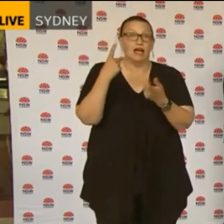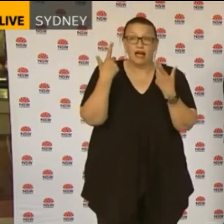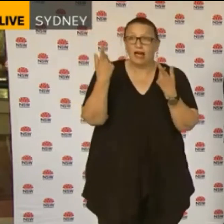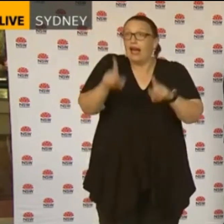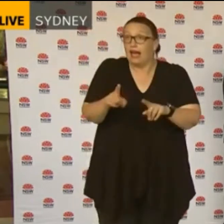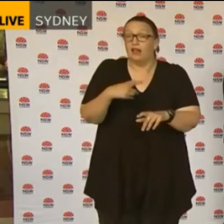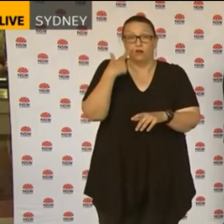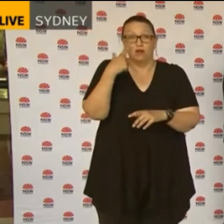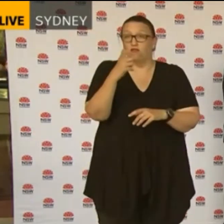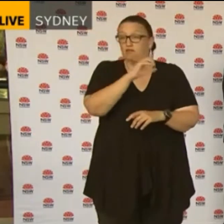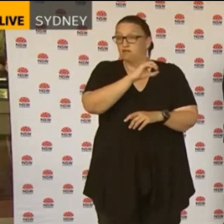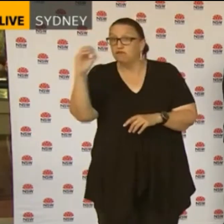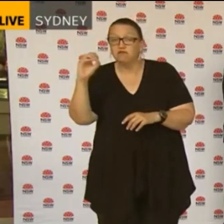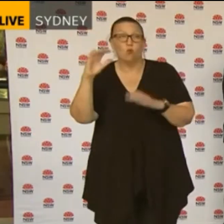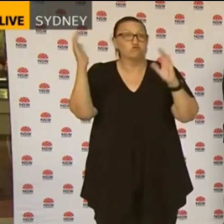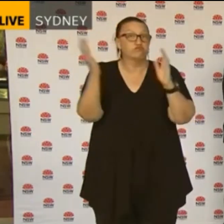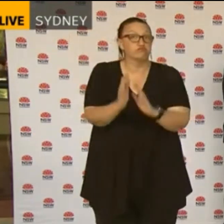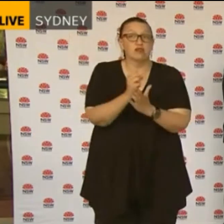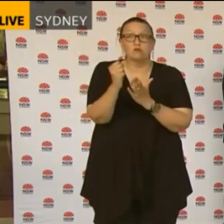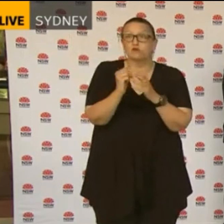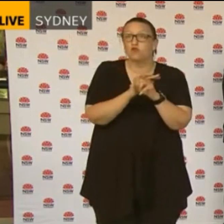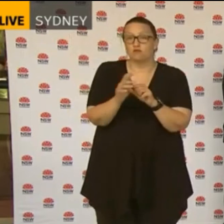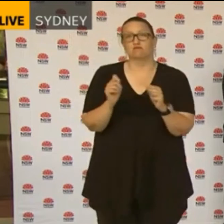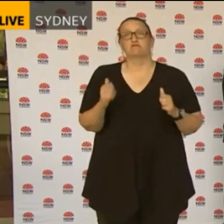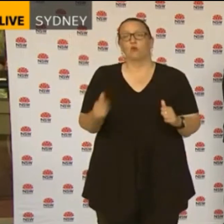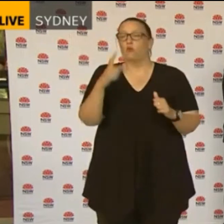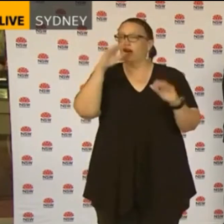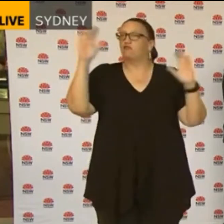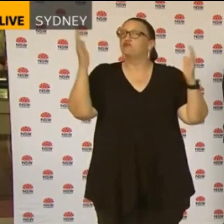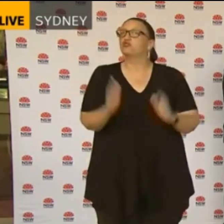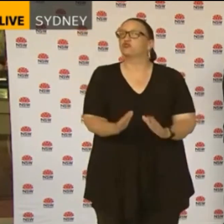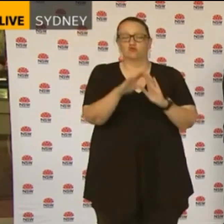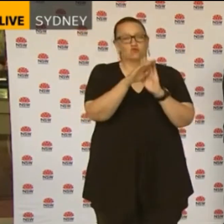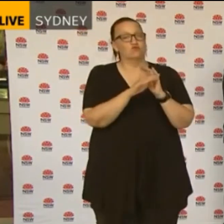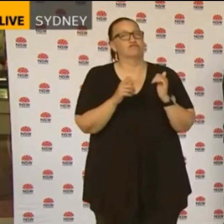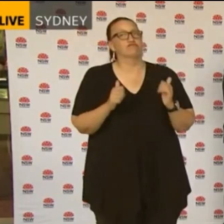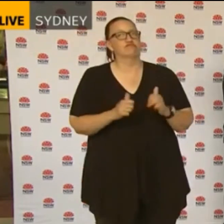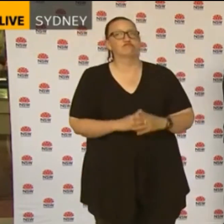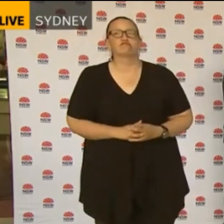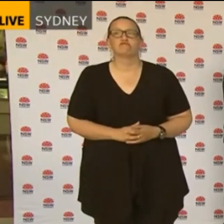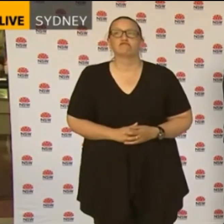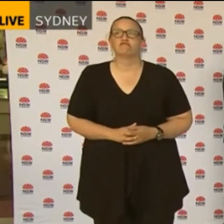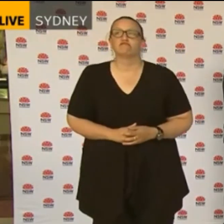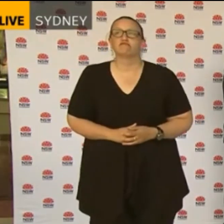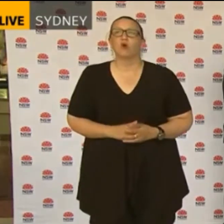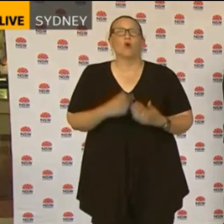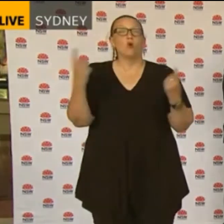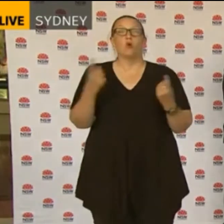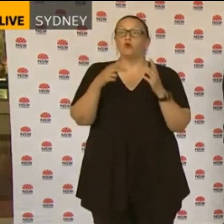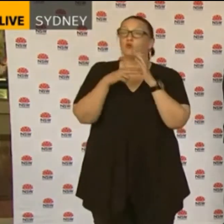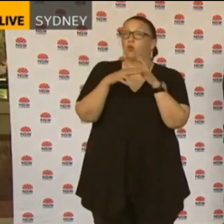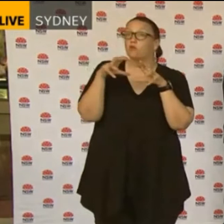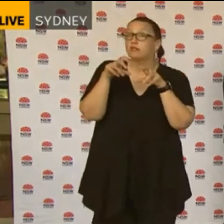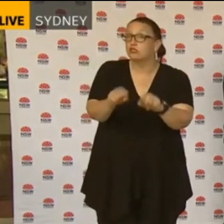Northern Beaches. We're doing all the right things, because it has made a real difference. And I want to especially thank the health contact